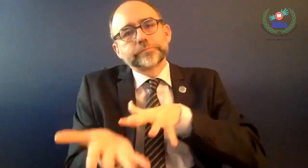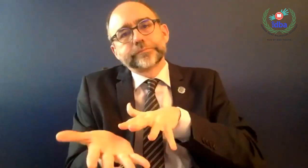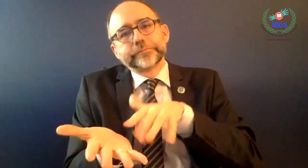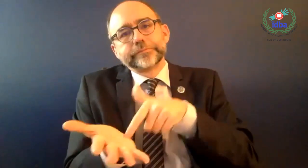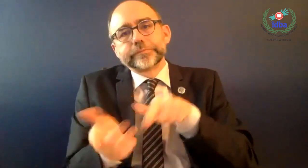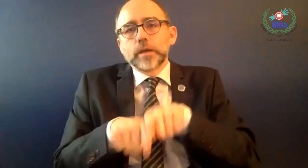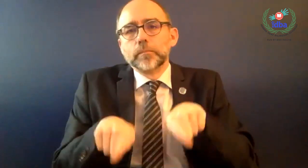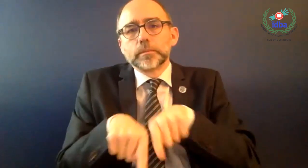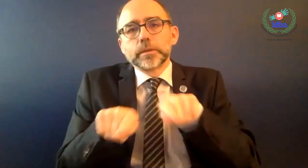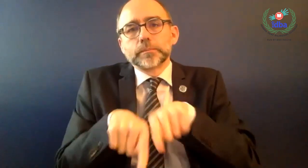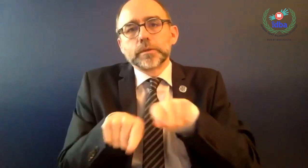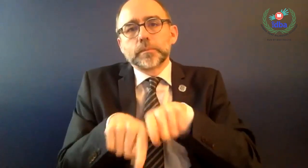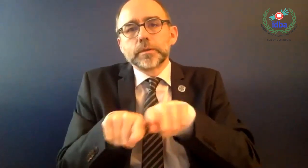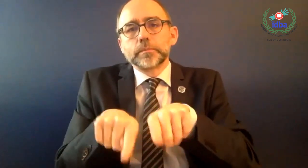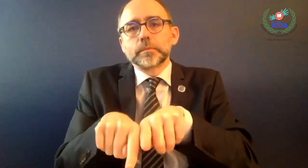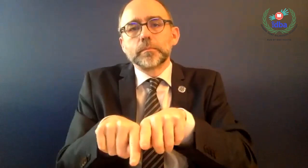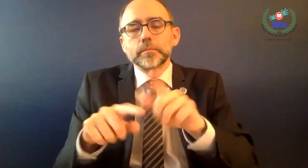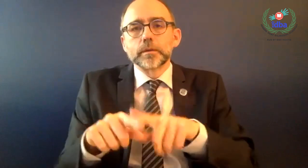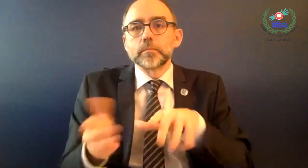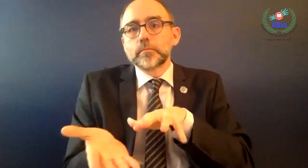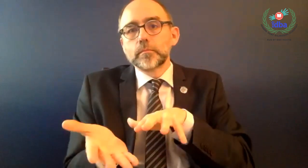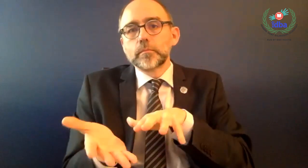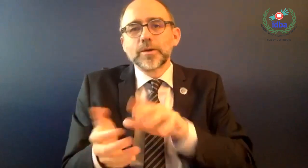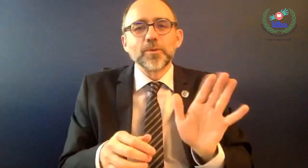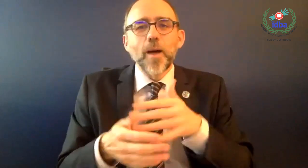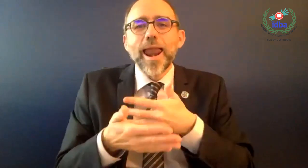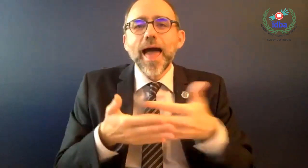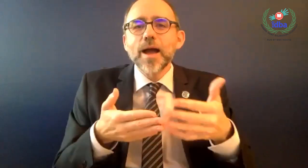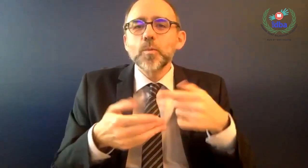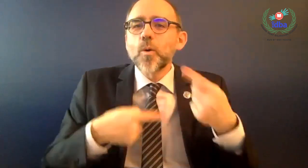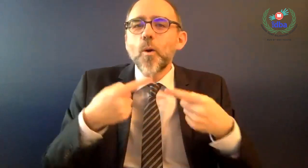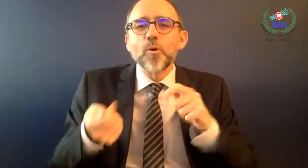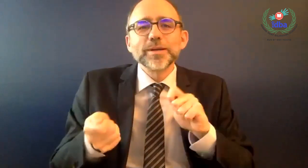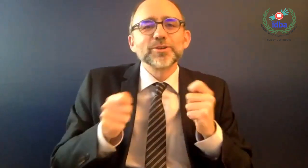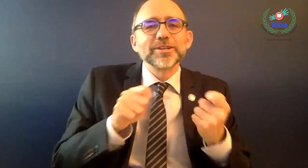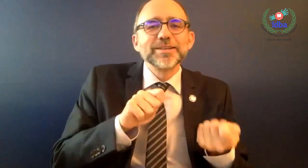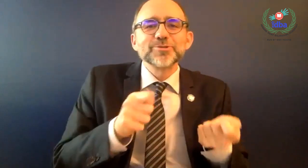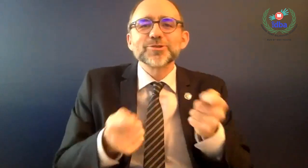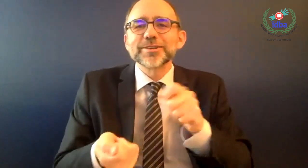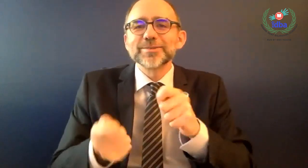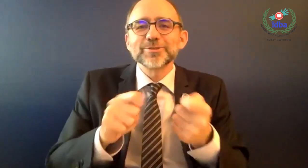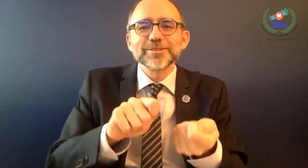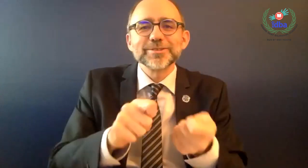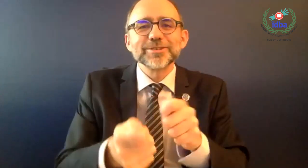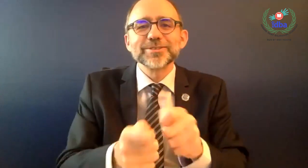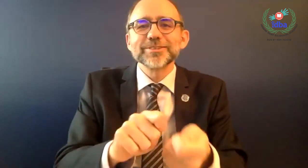is not fixed. It is not which remains same all the time. No, it evolves. It always changes. It is very